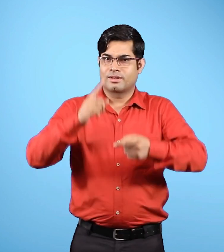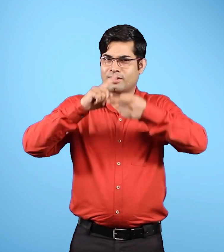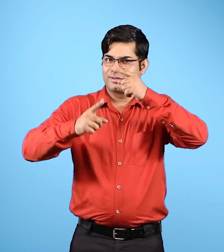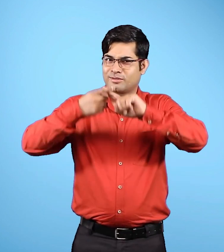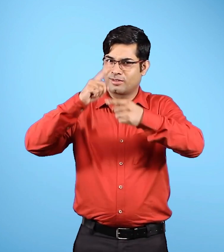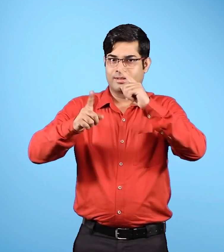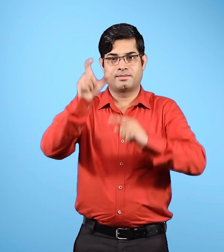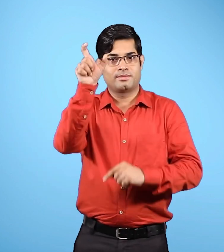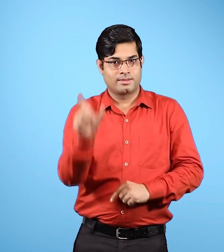historian,